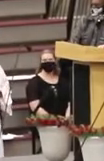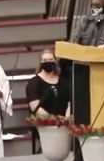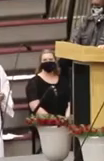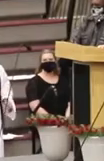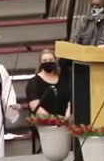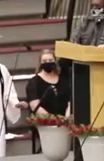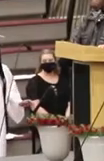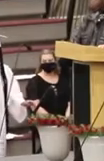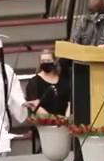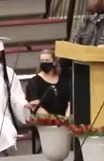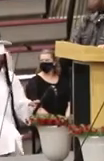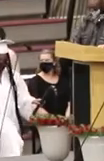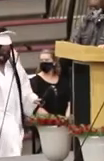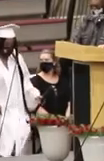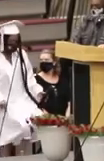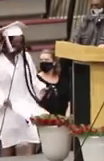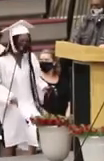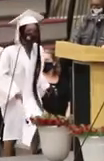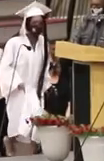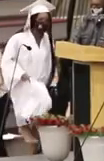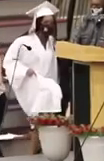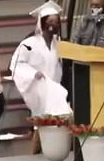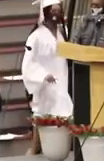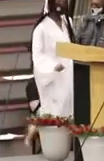Nyjah Monet Gaskin.